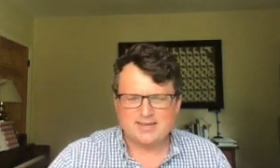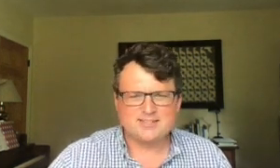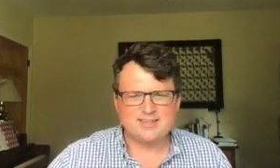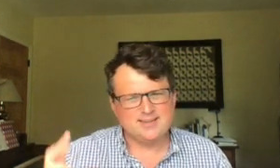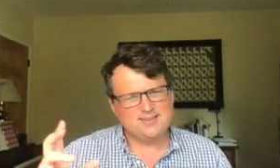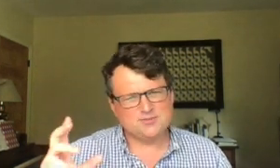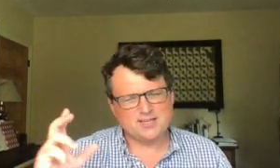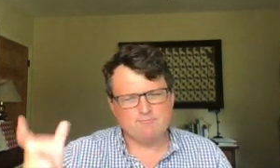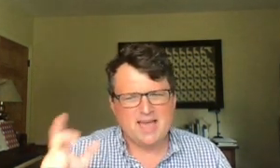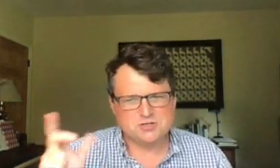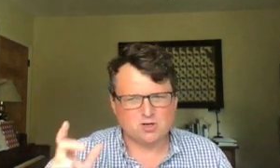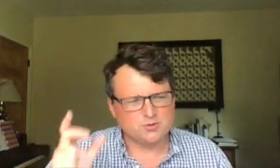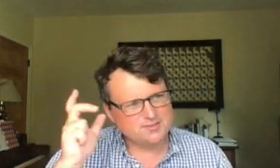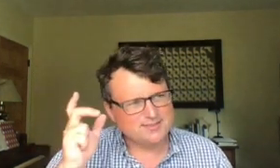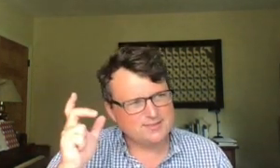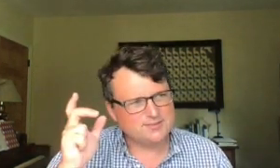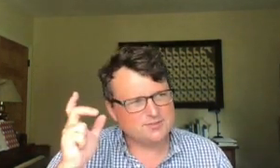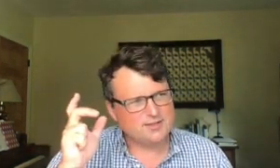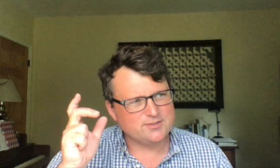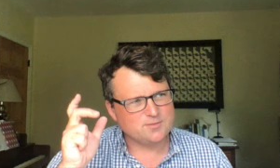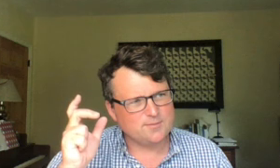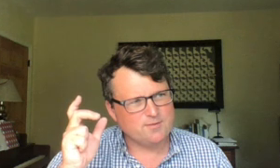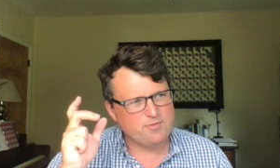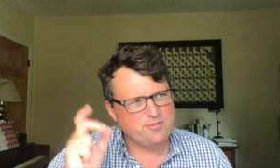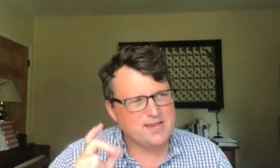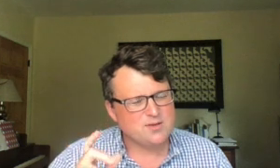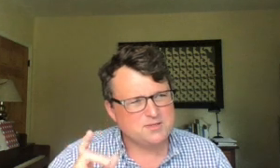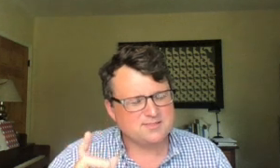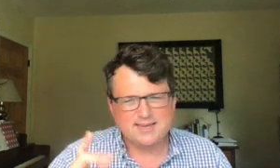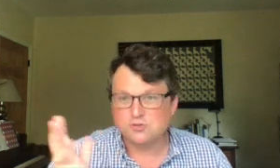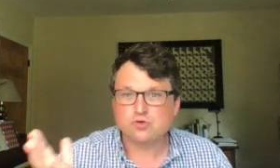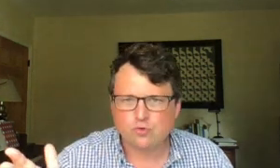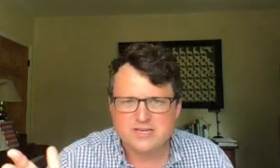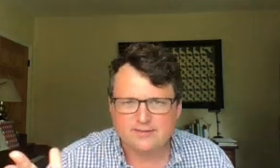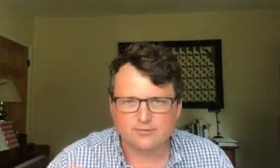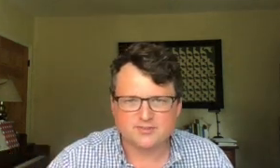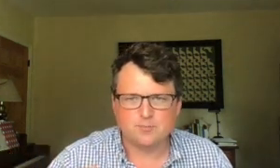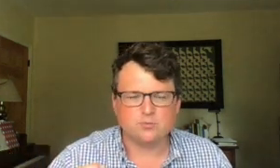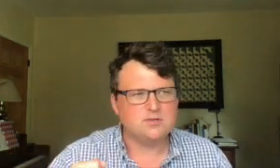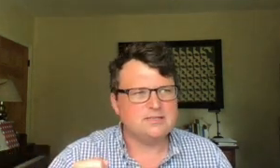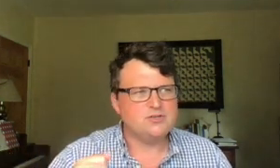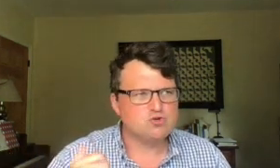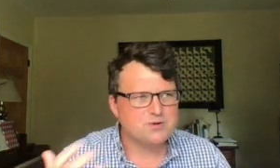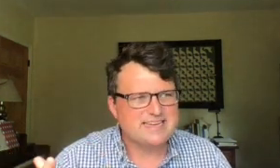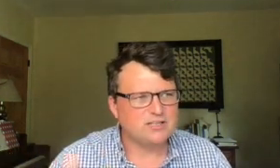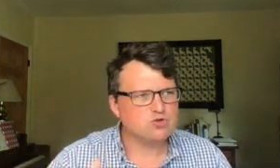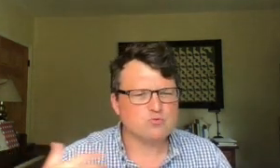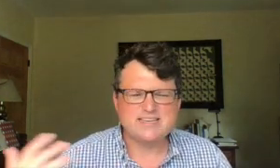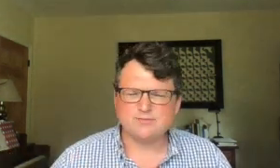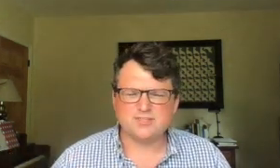said, there's this kind of magic almost. There's this thing that we say, tree, for example. Tree. You ever say a word so